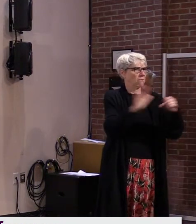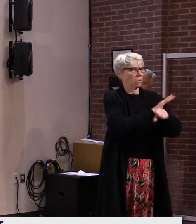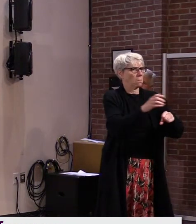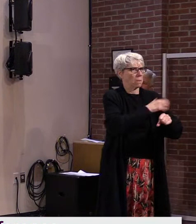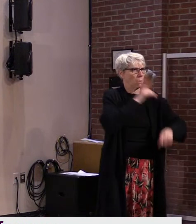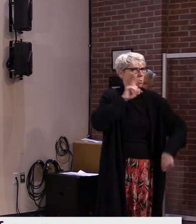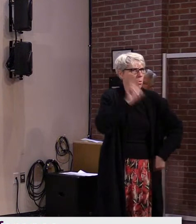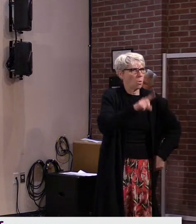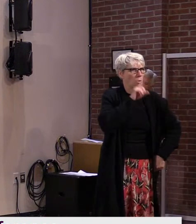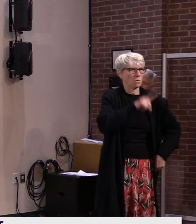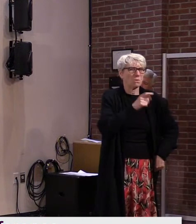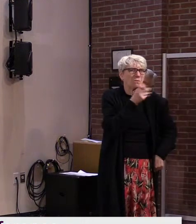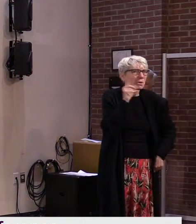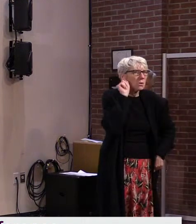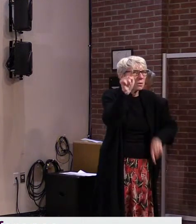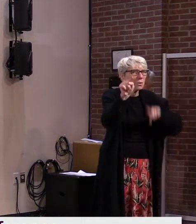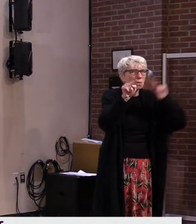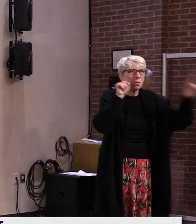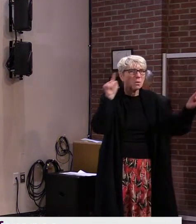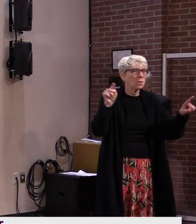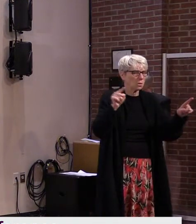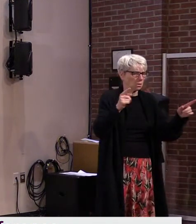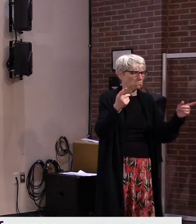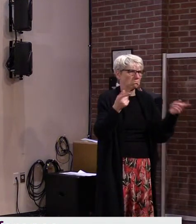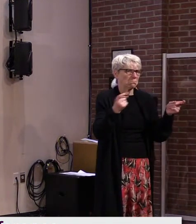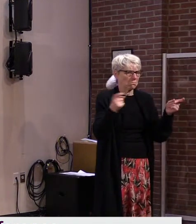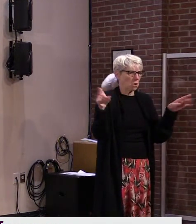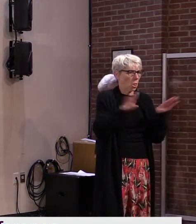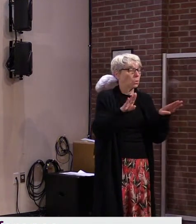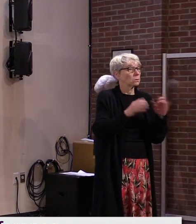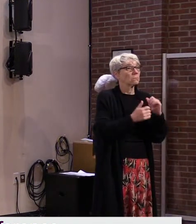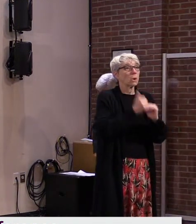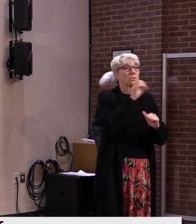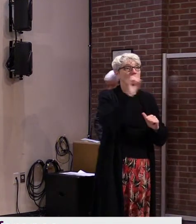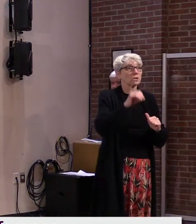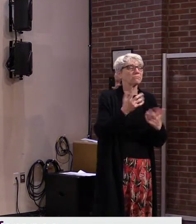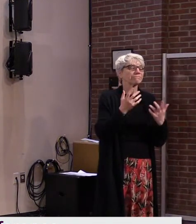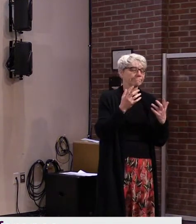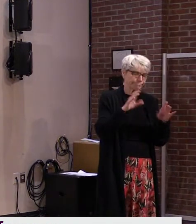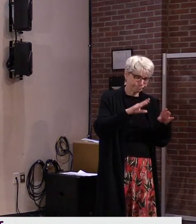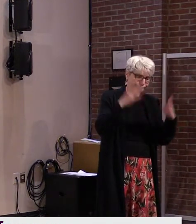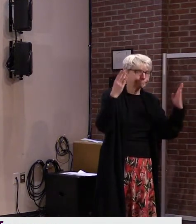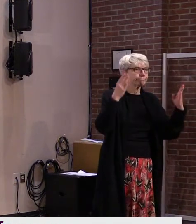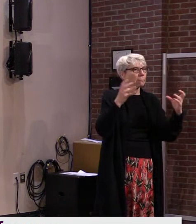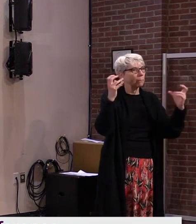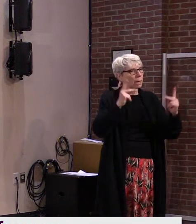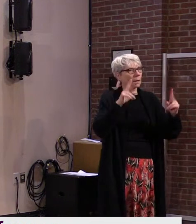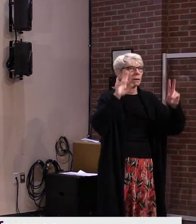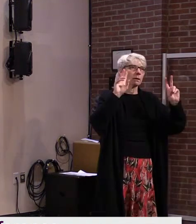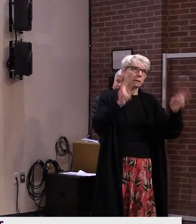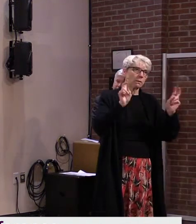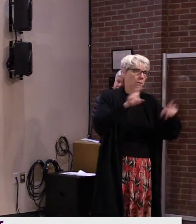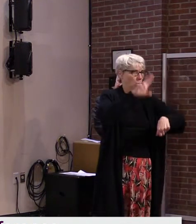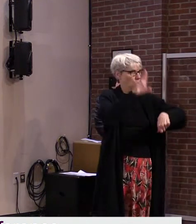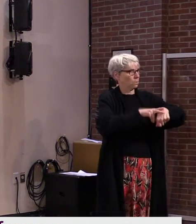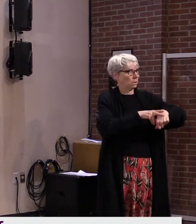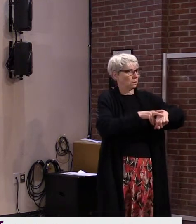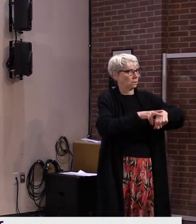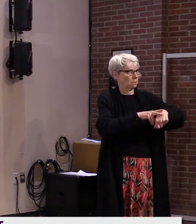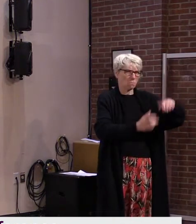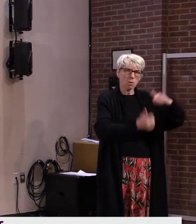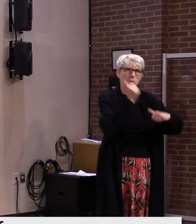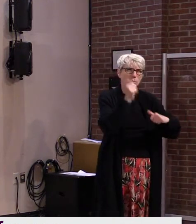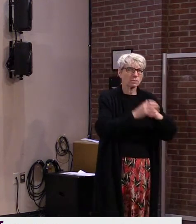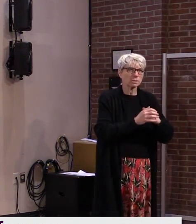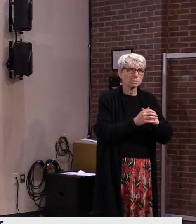up, and which we have, and gotten back to somewhat normal. Again, this Delta